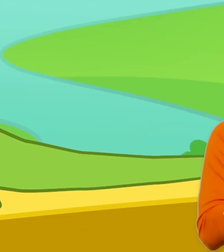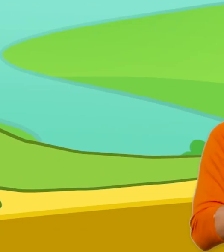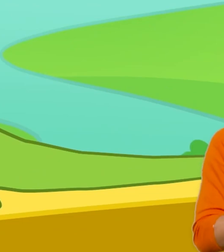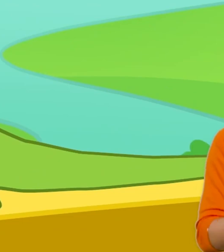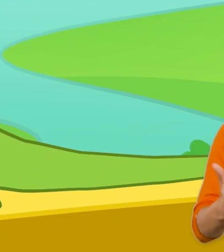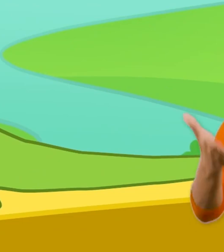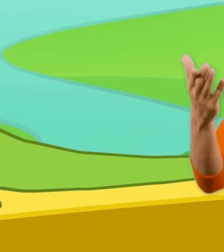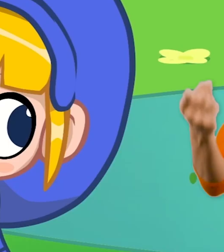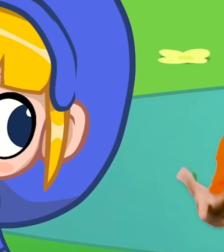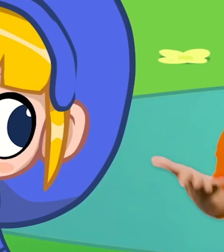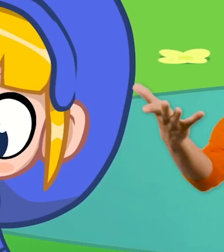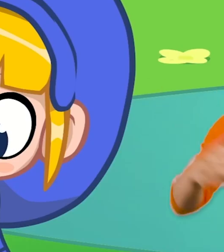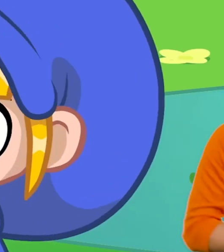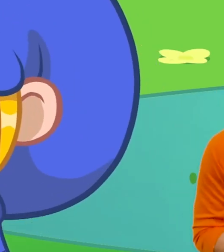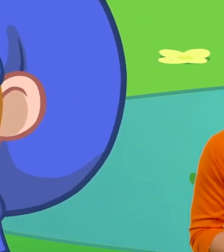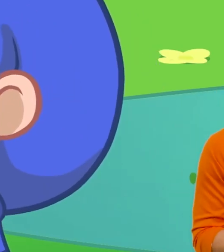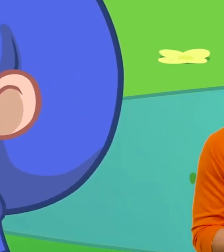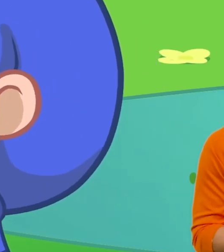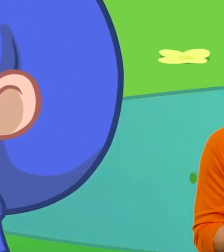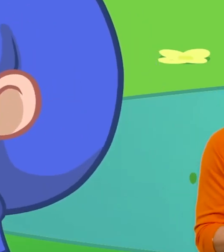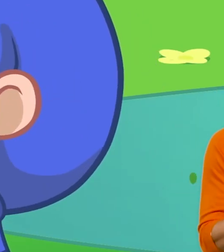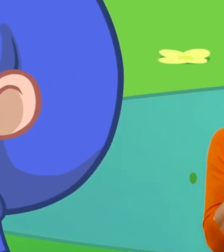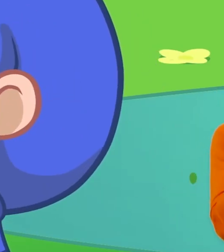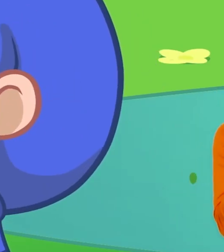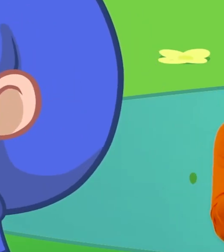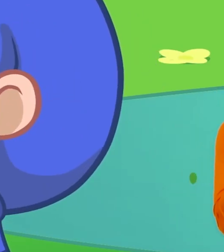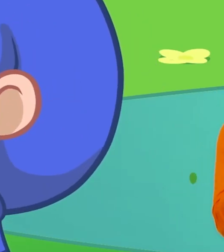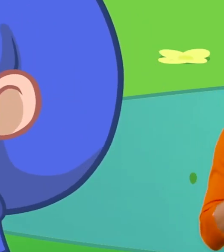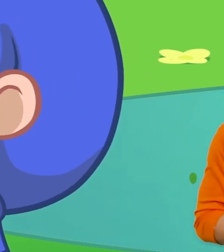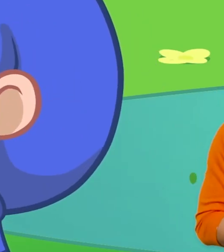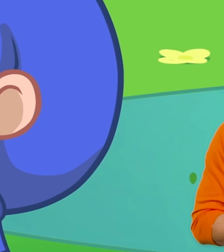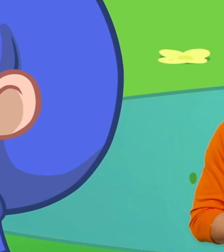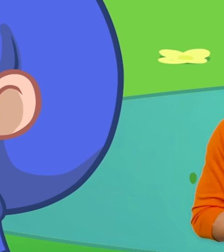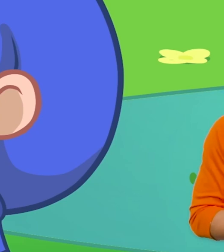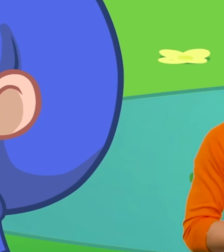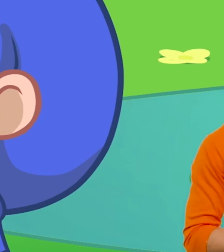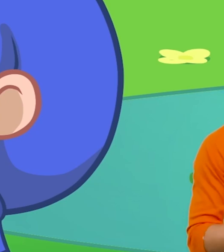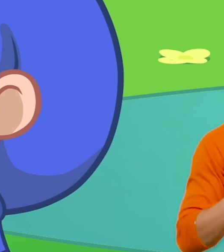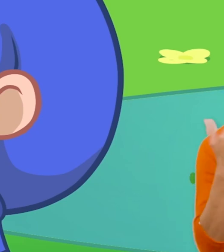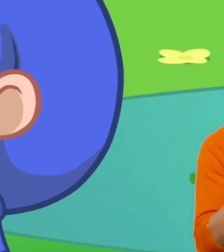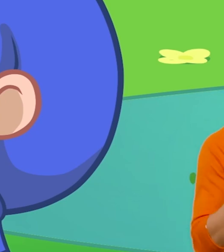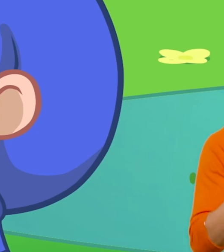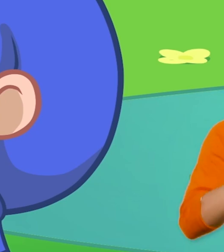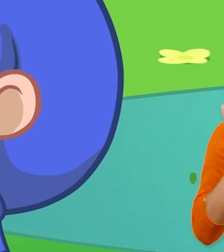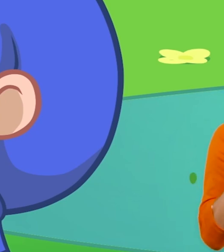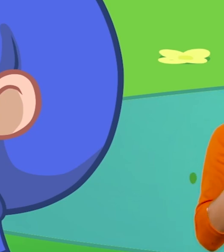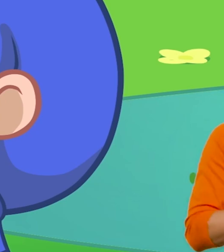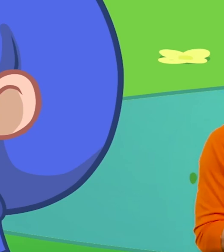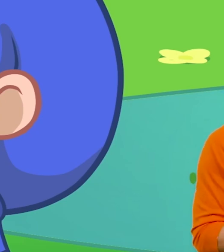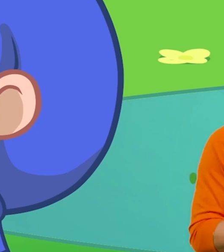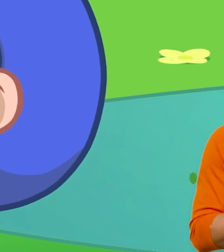you are. What's wrong, Morphle? Morphle so easy of finding.